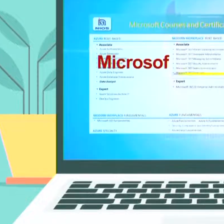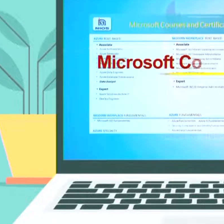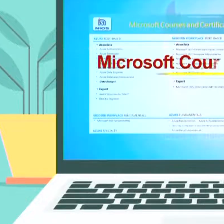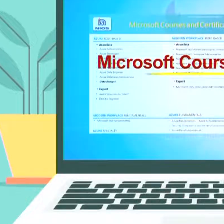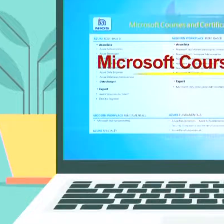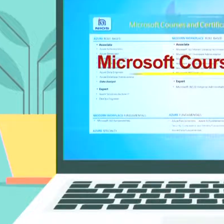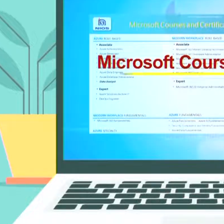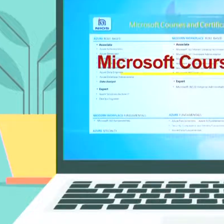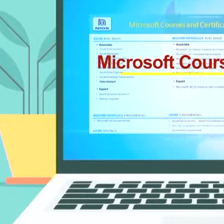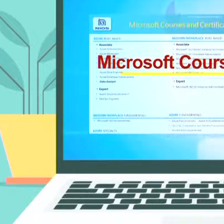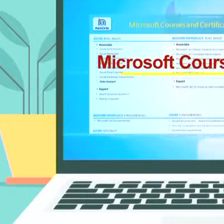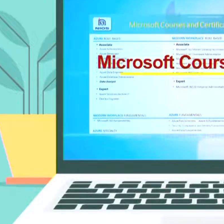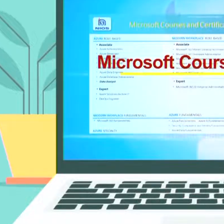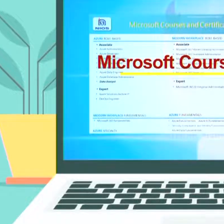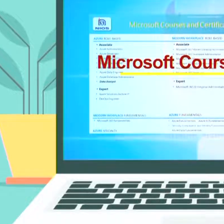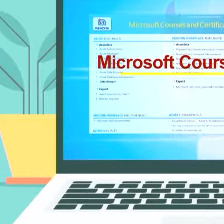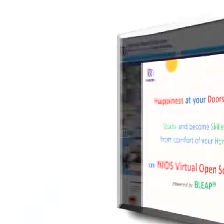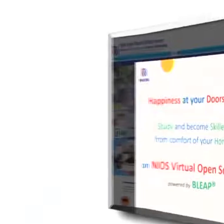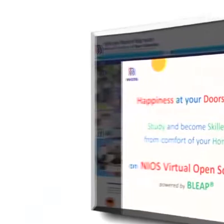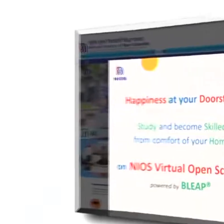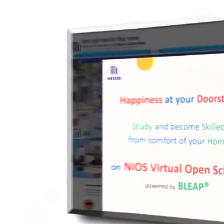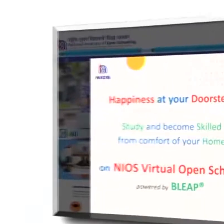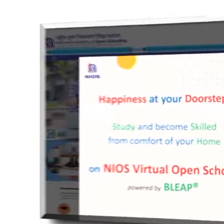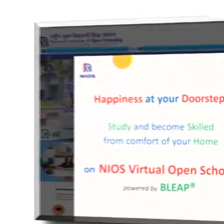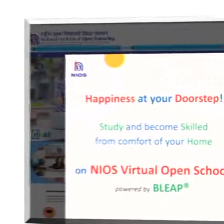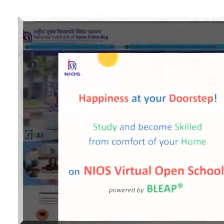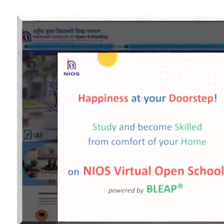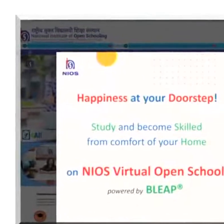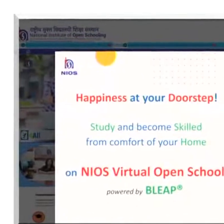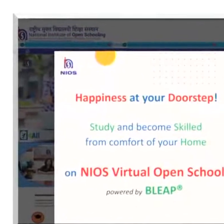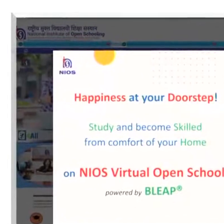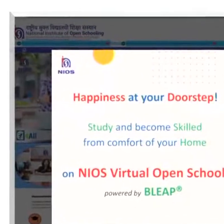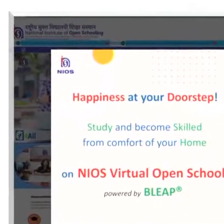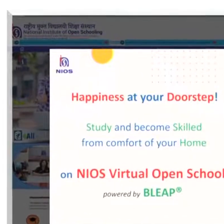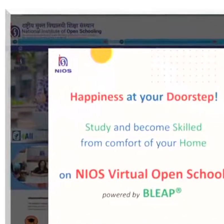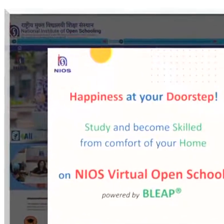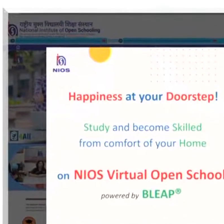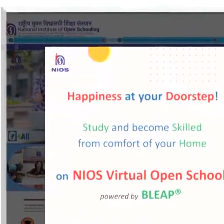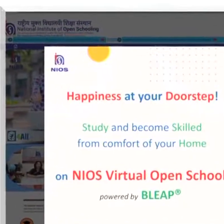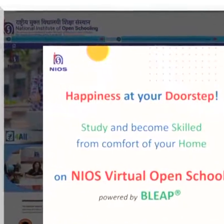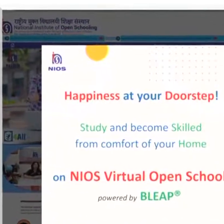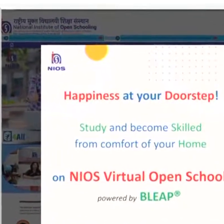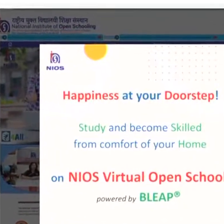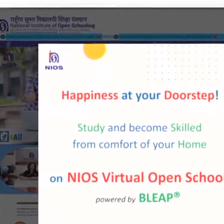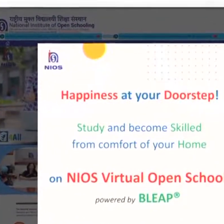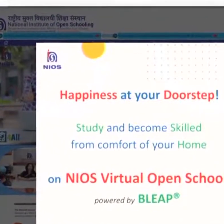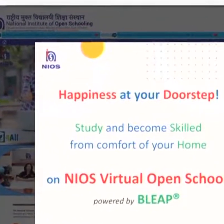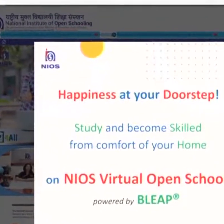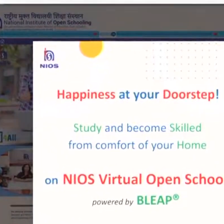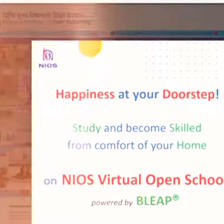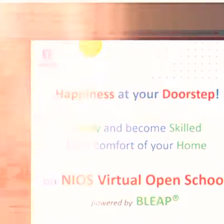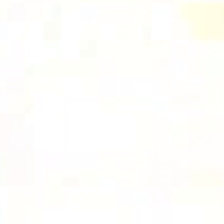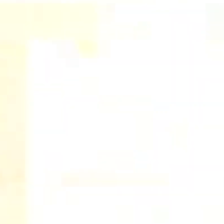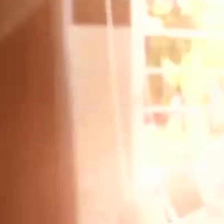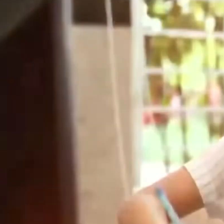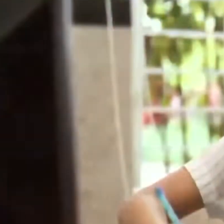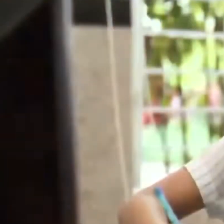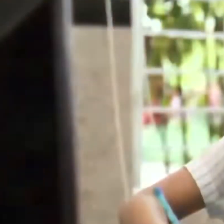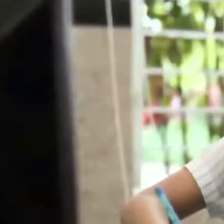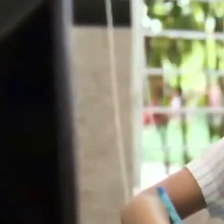Microsoft course material of NIOS is also available on this virtual open school platform. Along with the